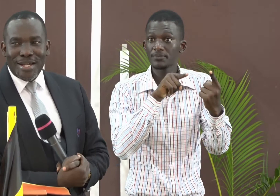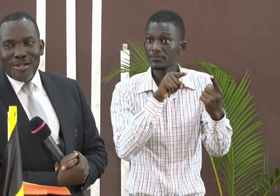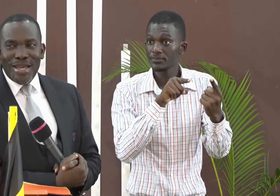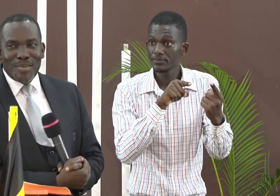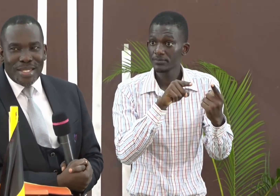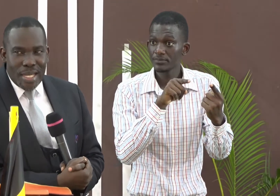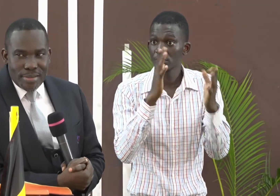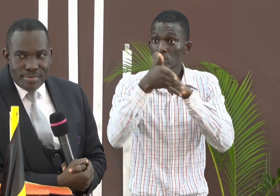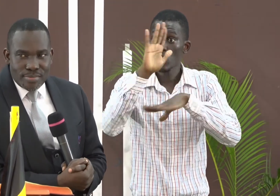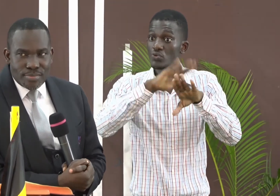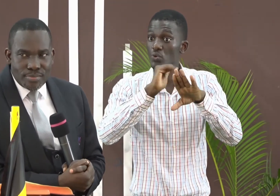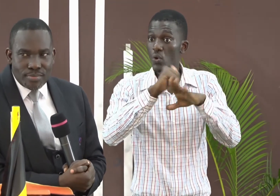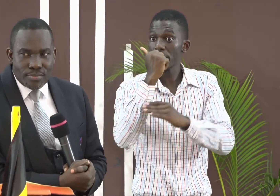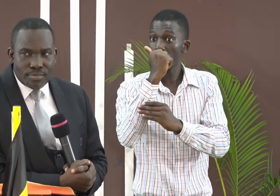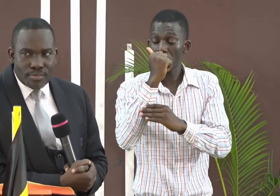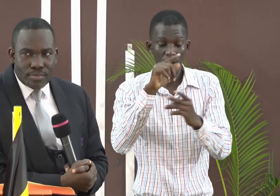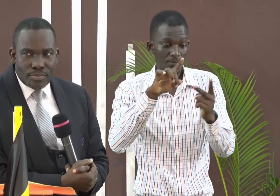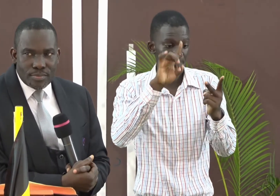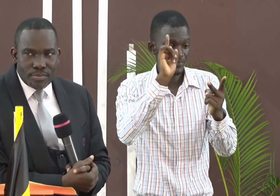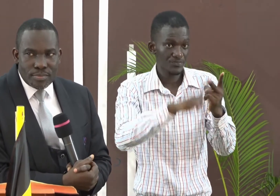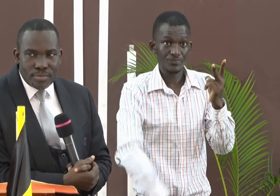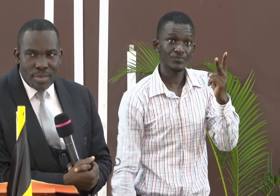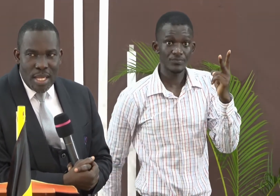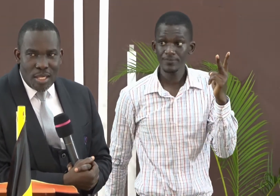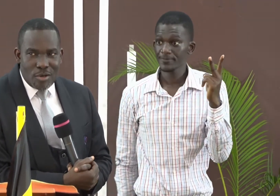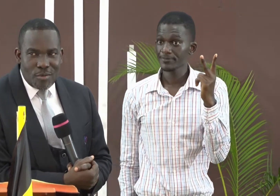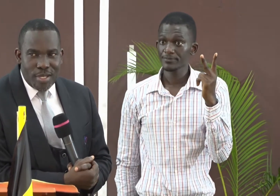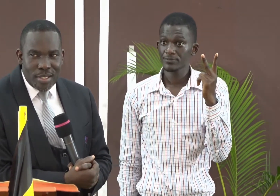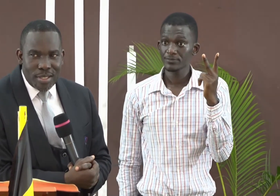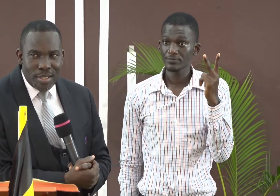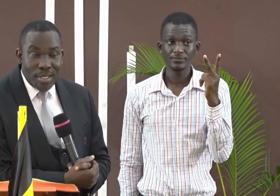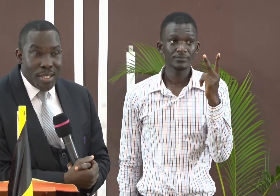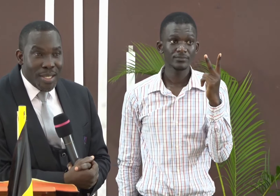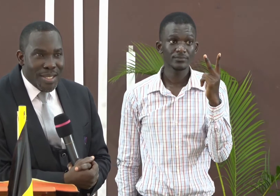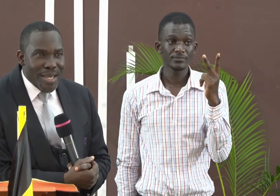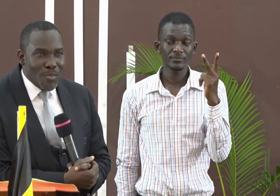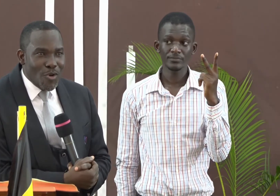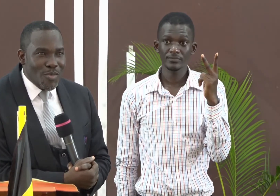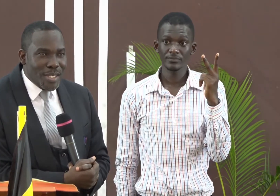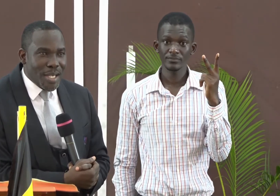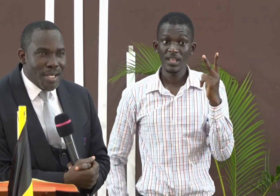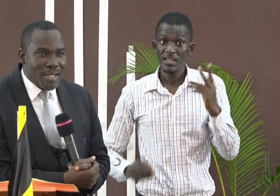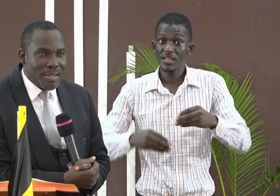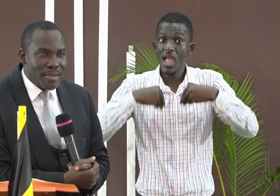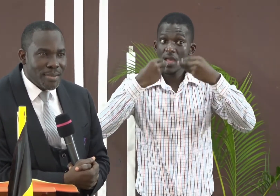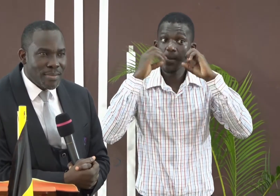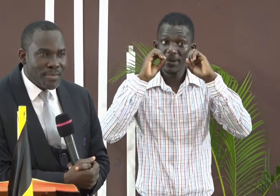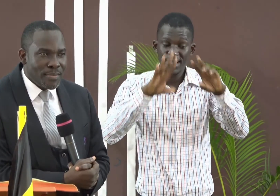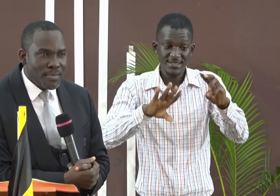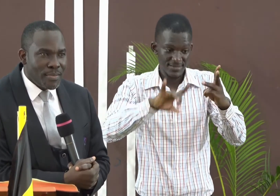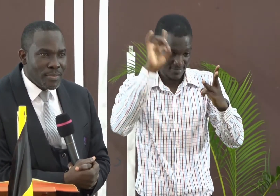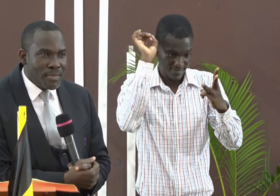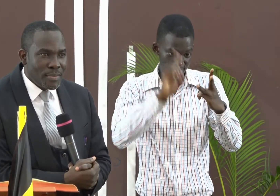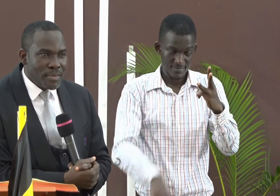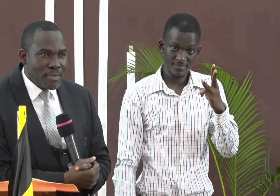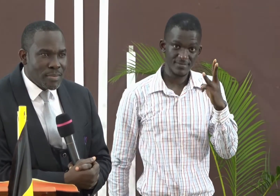First, Katonda yamuyita. God called him. Ekyokubiri. Secondly, yamuwa omukisa. He blessed him.